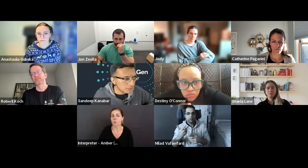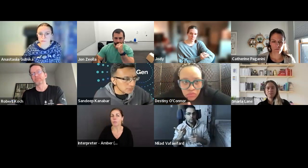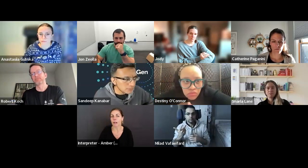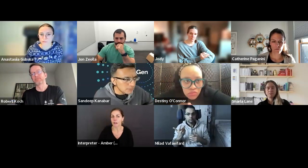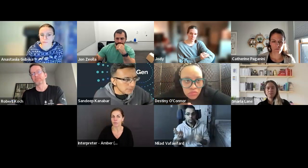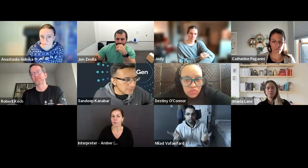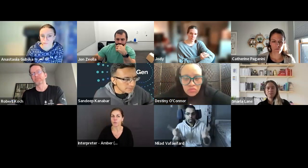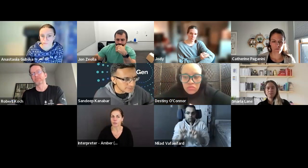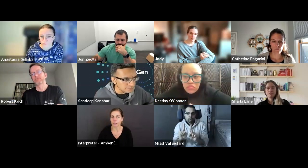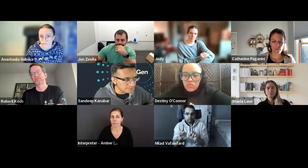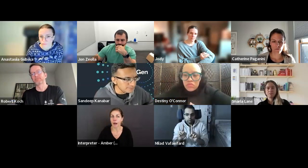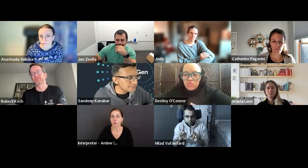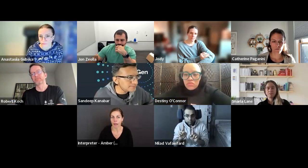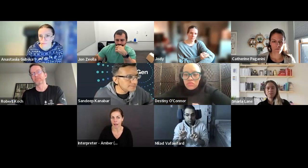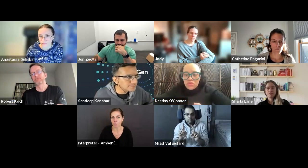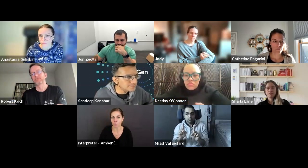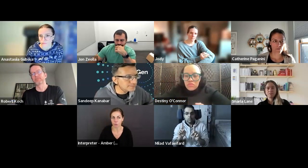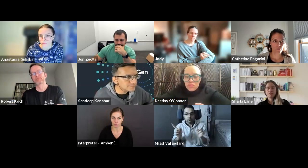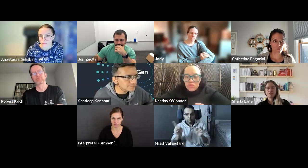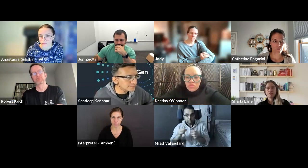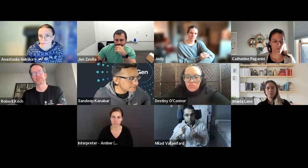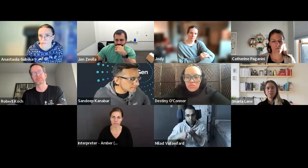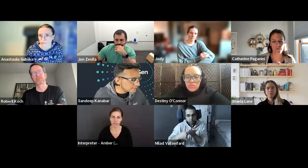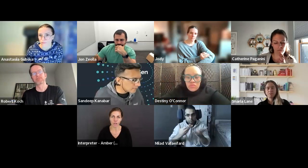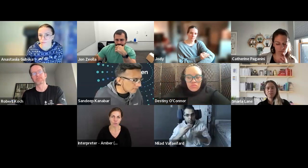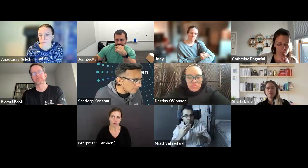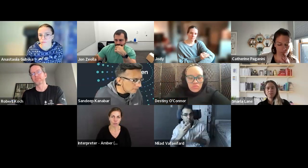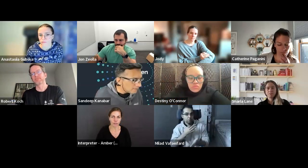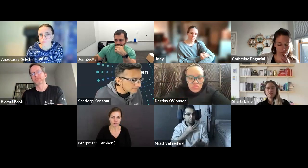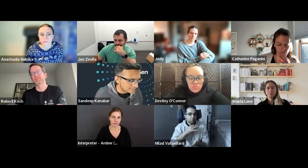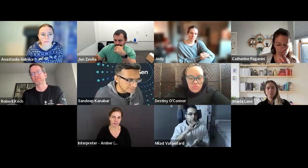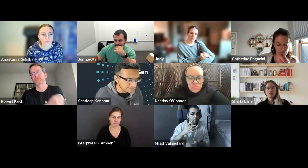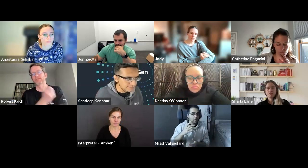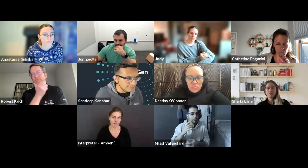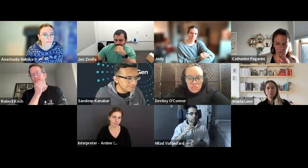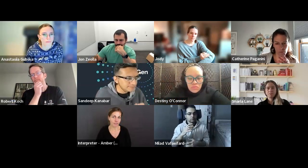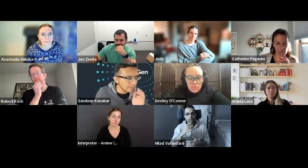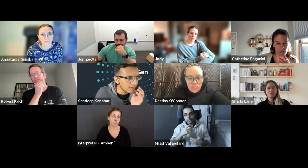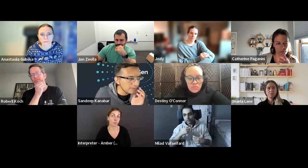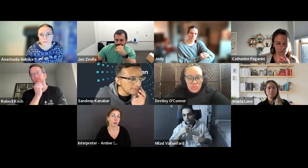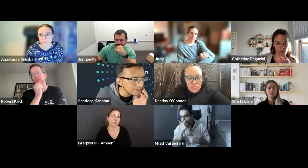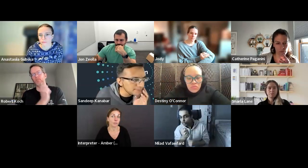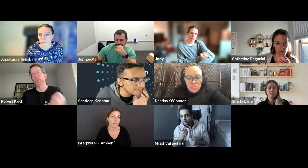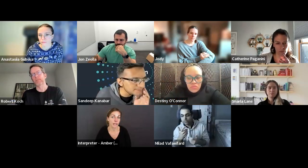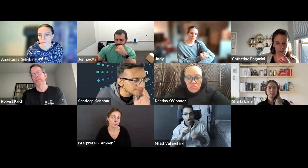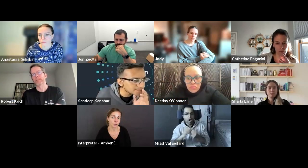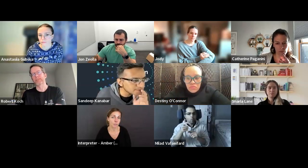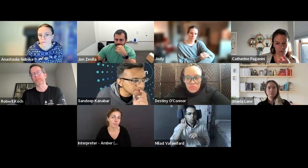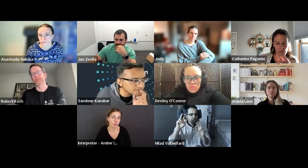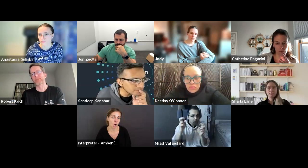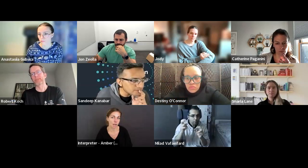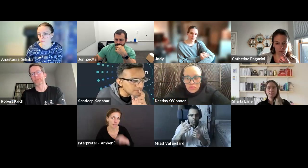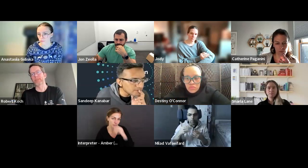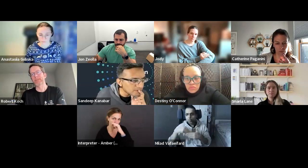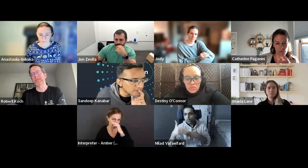really, we would be kind of filtering them out as we were presenting, so that if they seemed super pertinent, we could answer them.